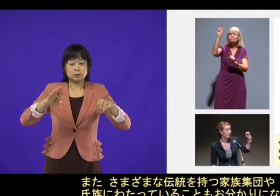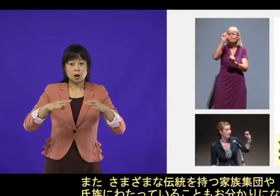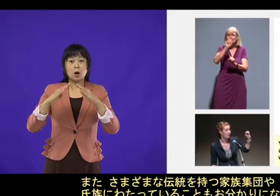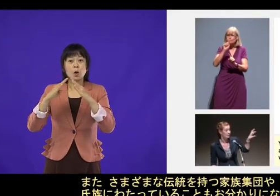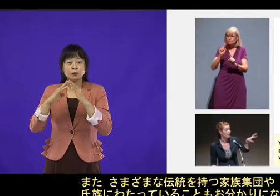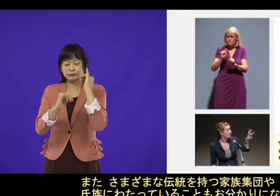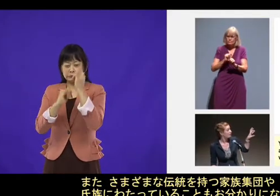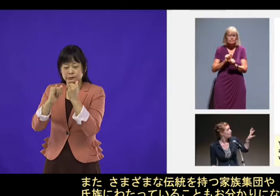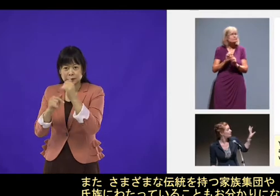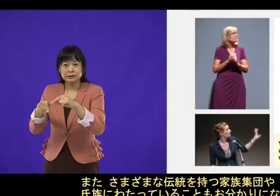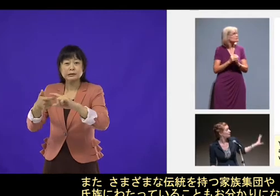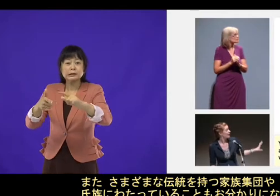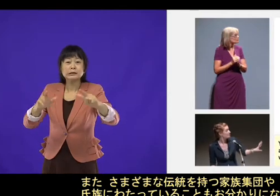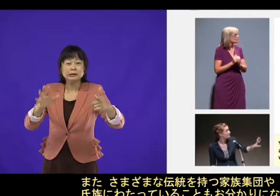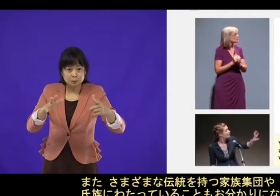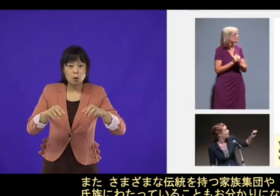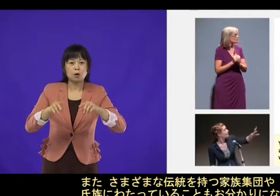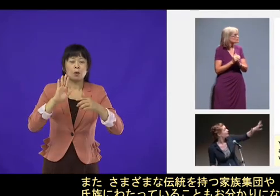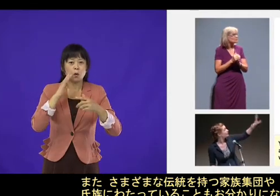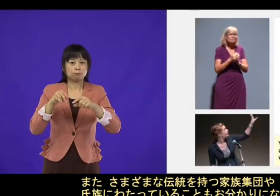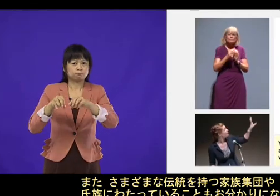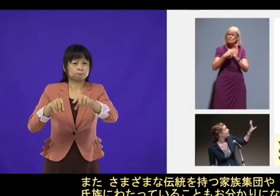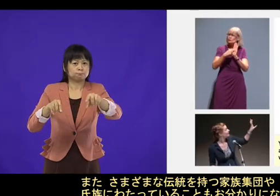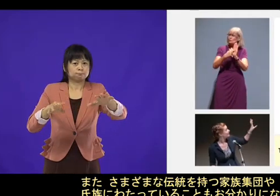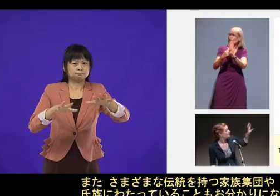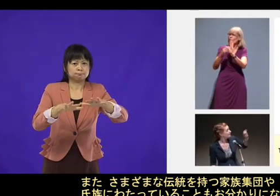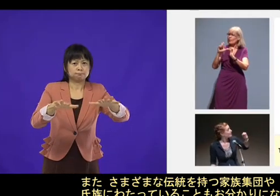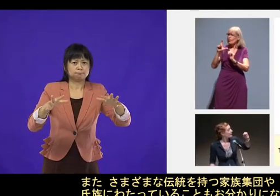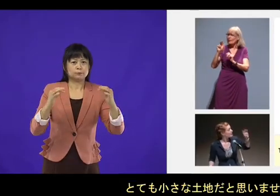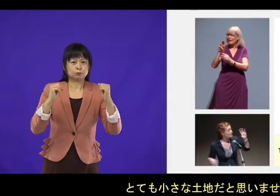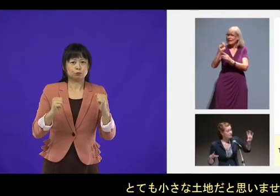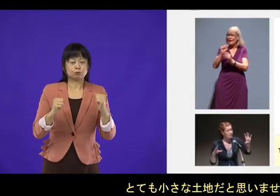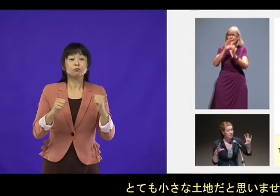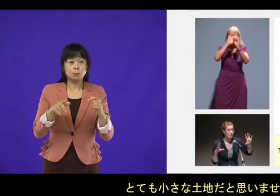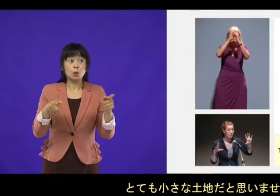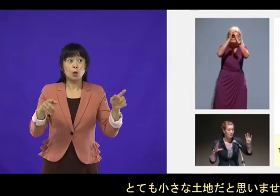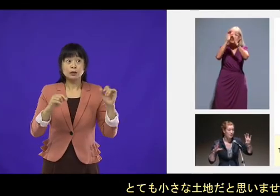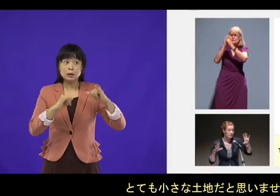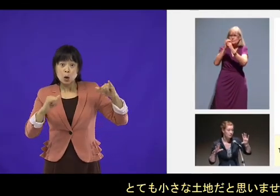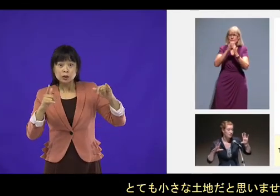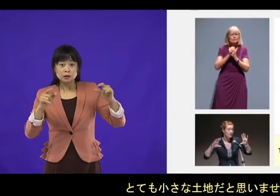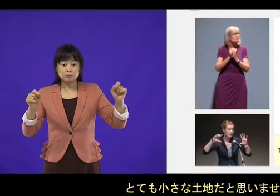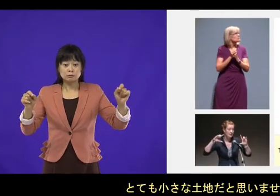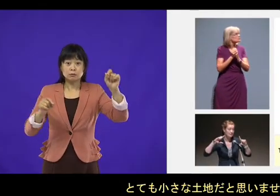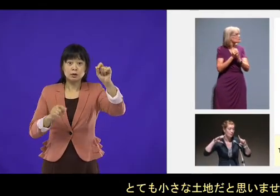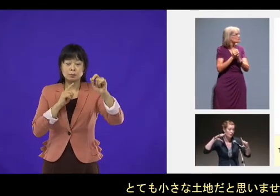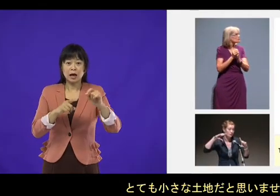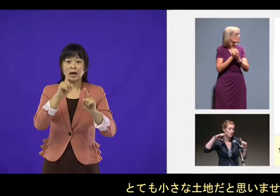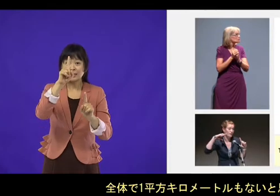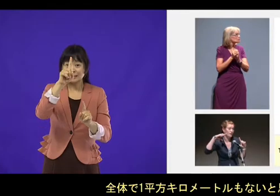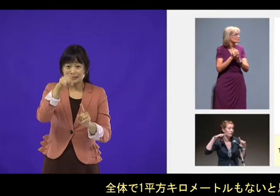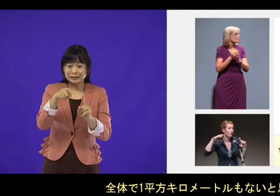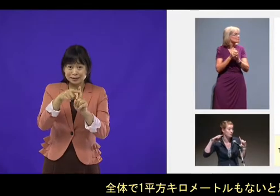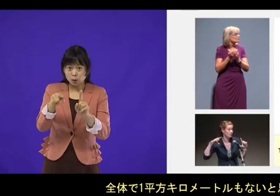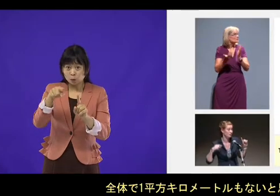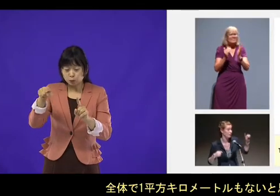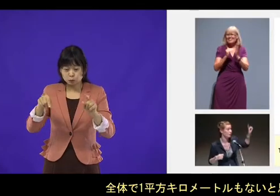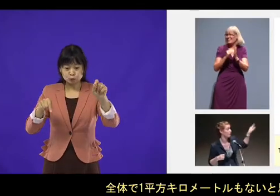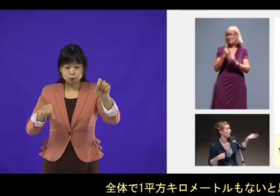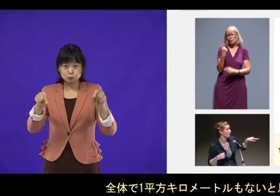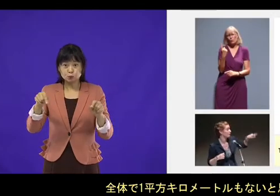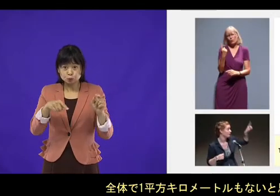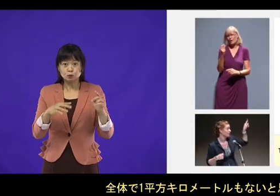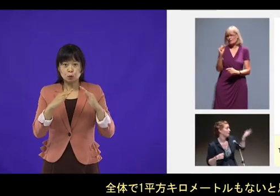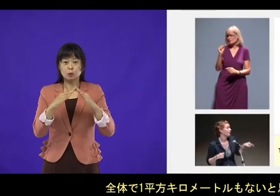traditional family groups, the clans within the community. And this is very small, right? So it's less than 1 square kilometer